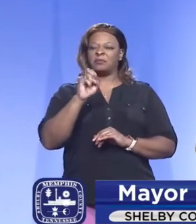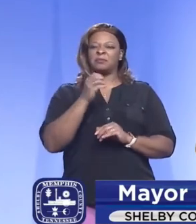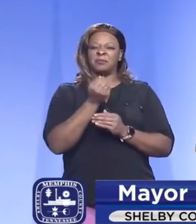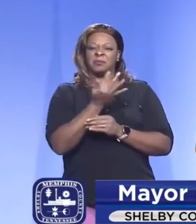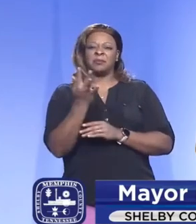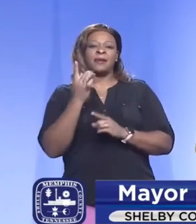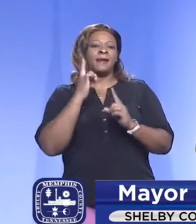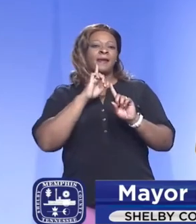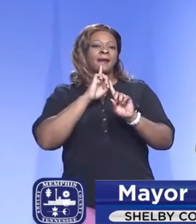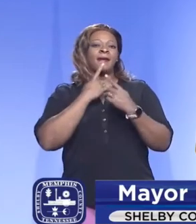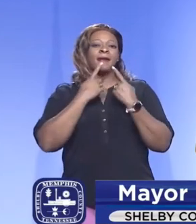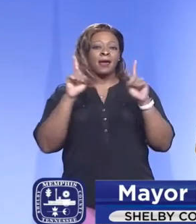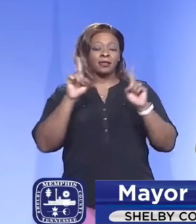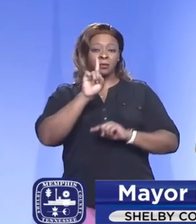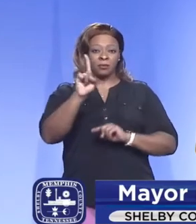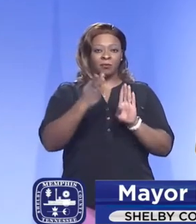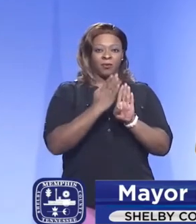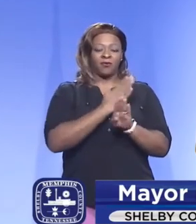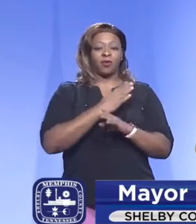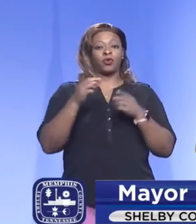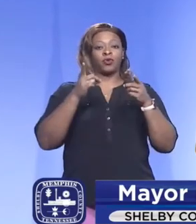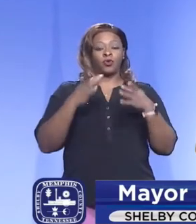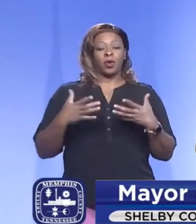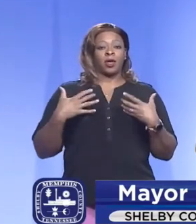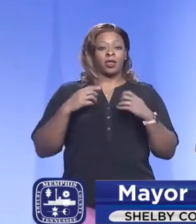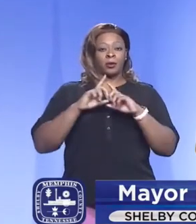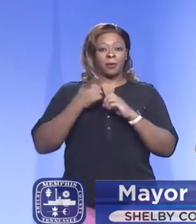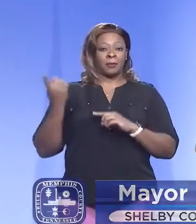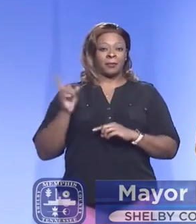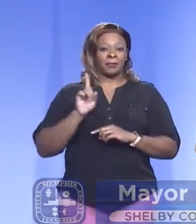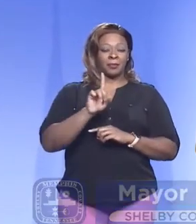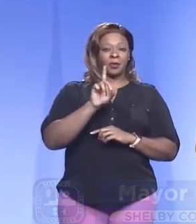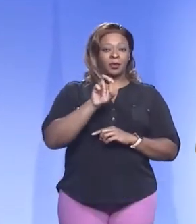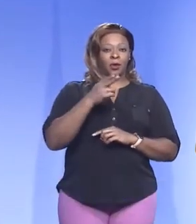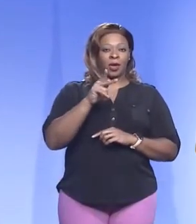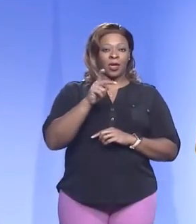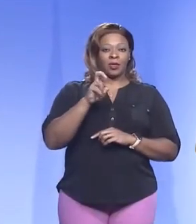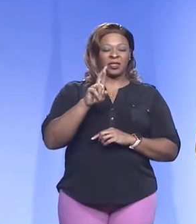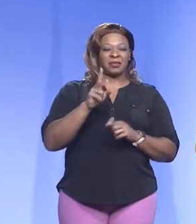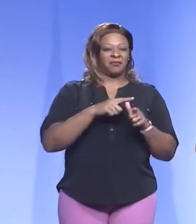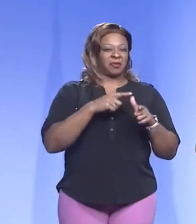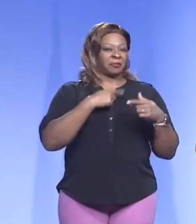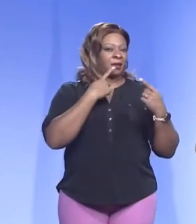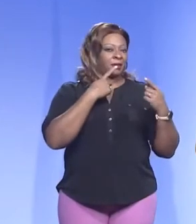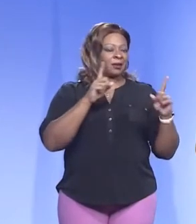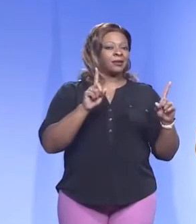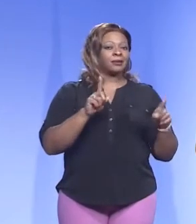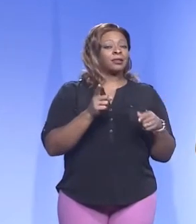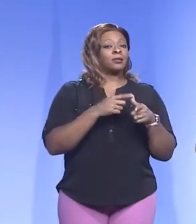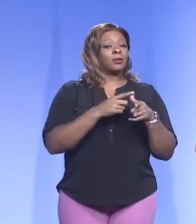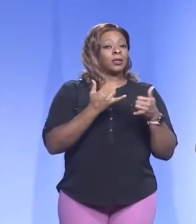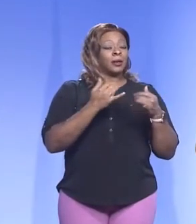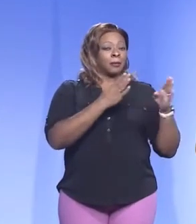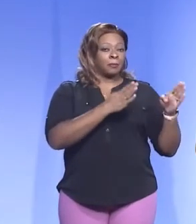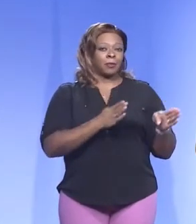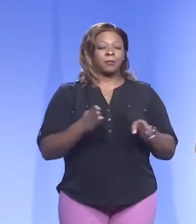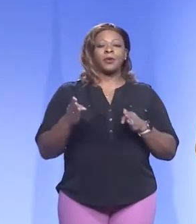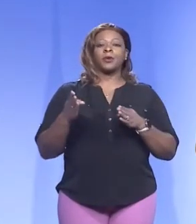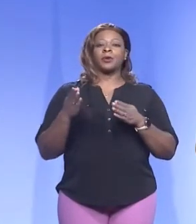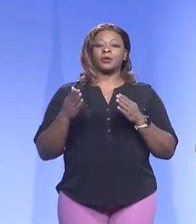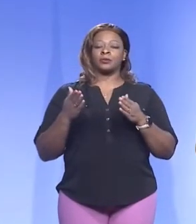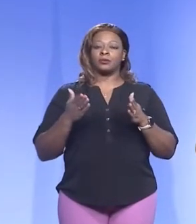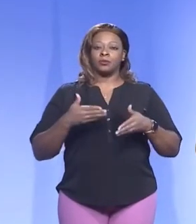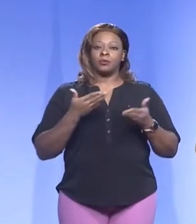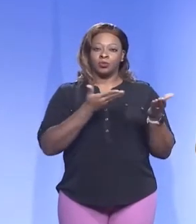we welcome to the podium the Director of our Health Department, Dr. Haushalter. First, we are preparing to bring to the